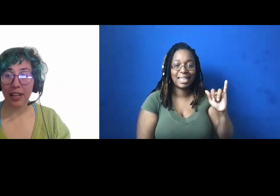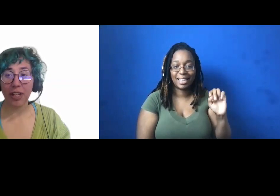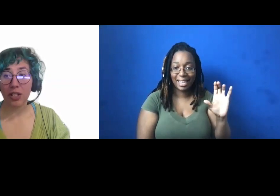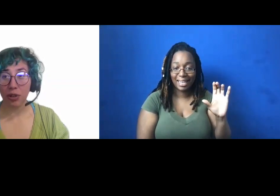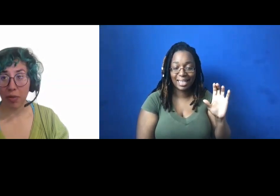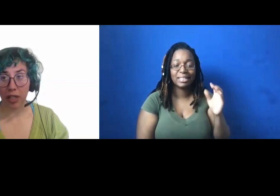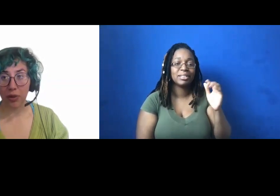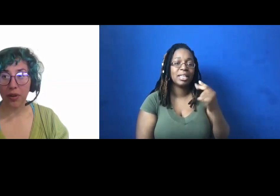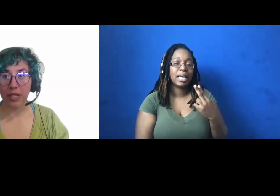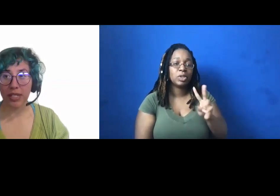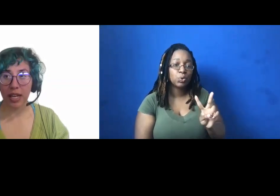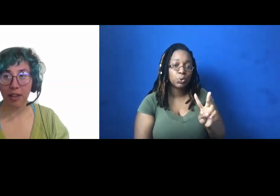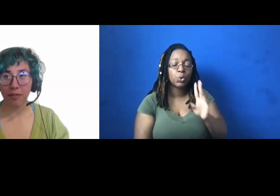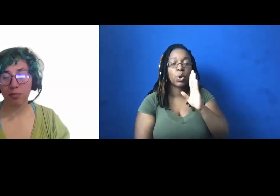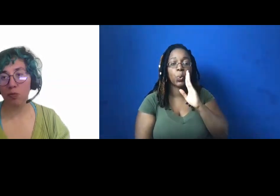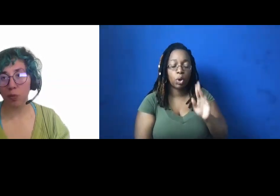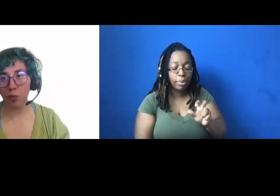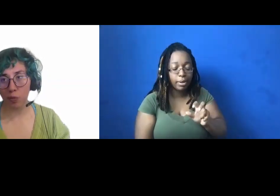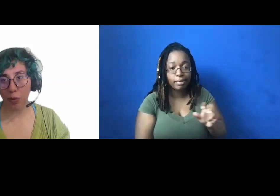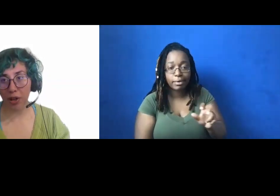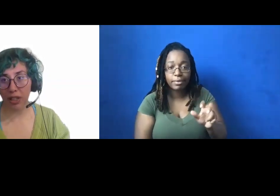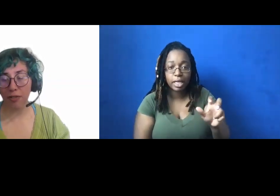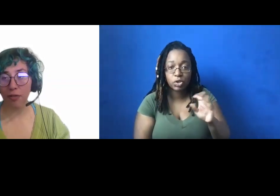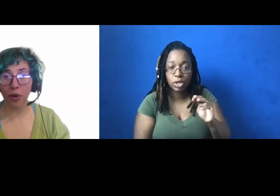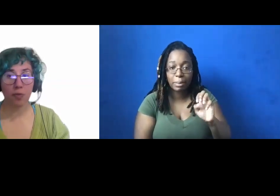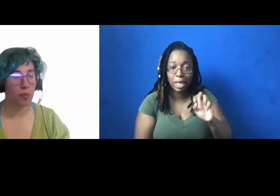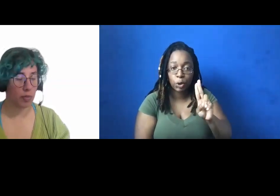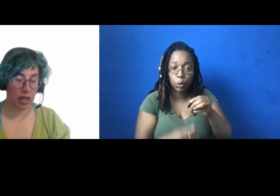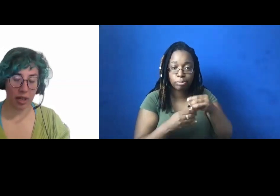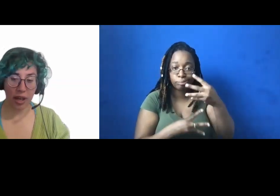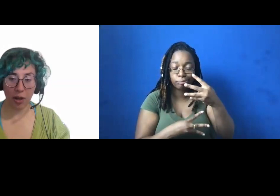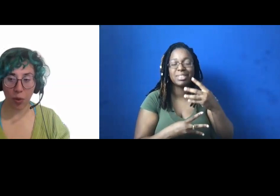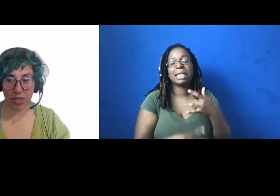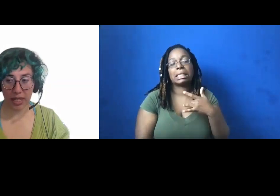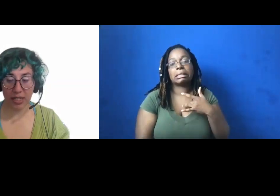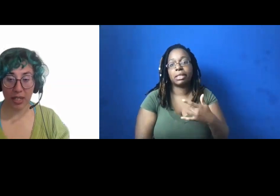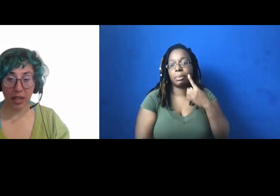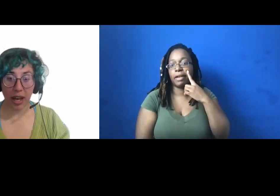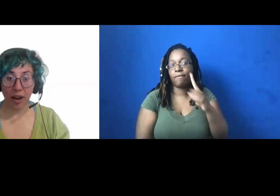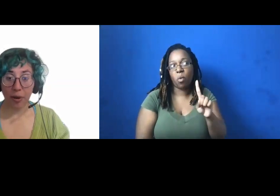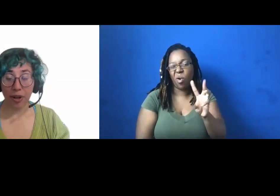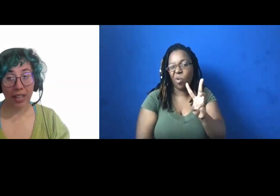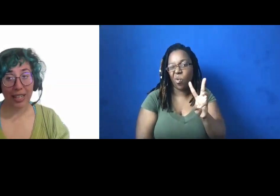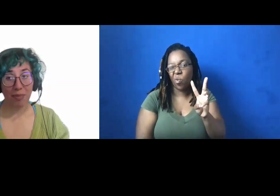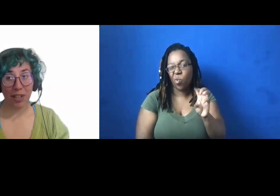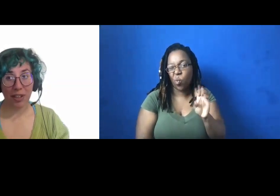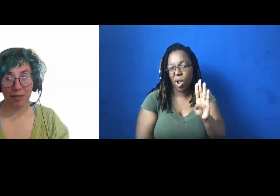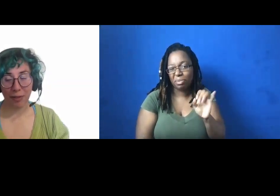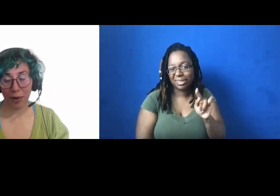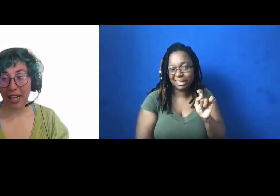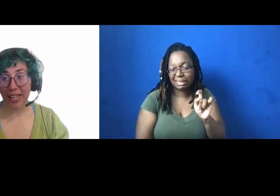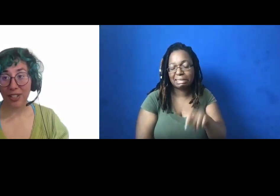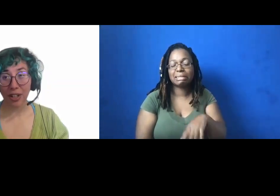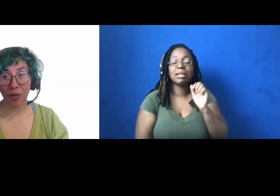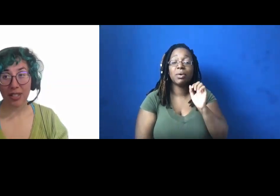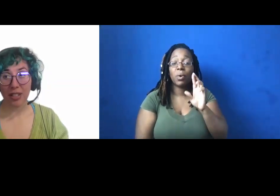is a navigational menu. Now, this is primarily for a website, or it can be